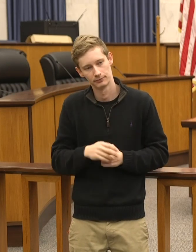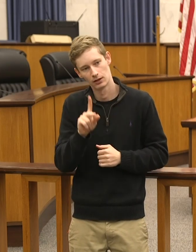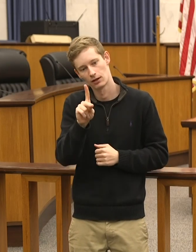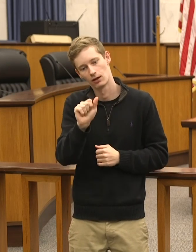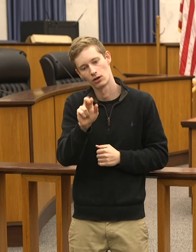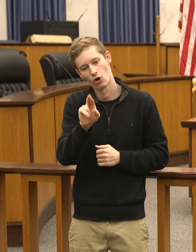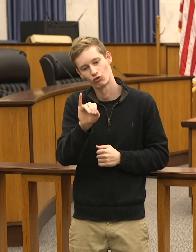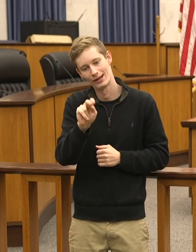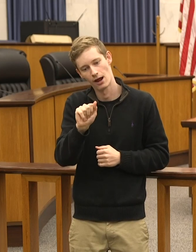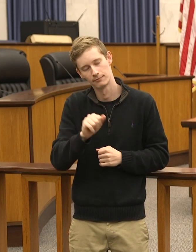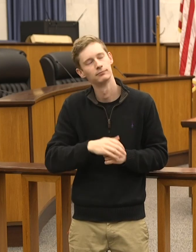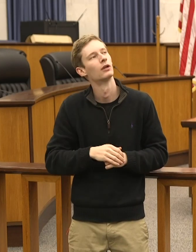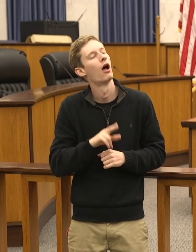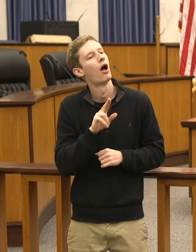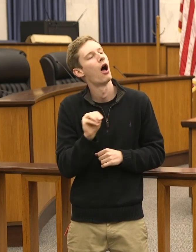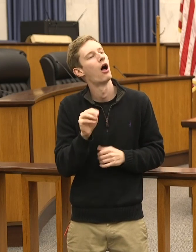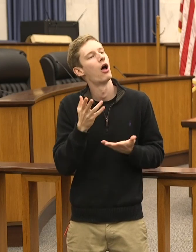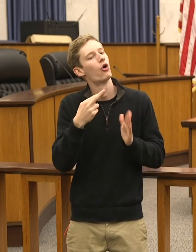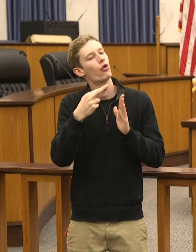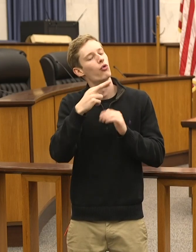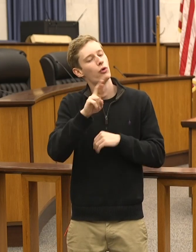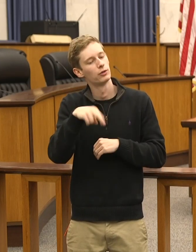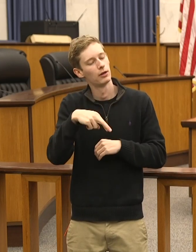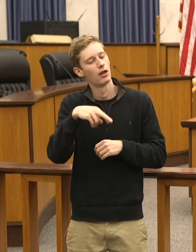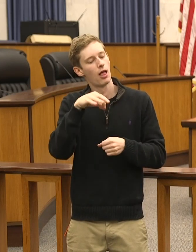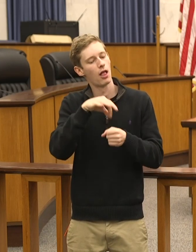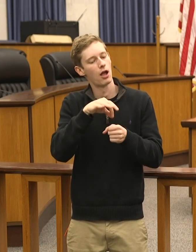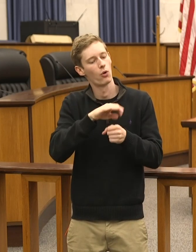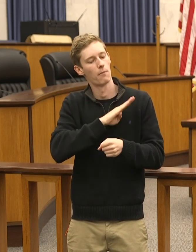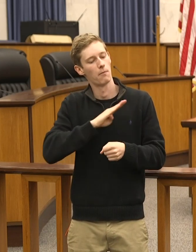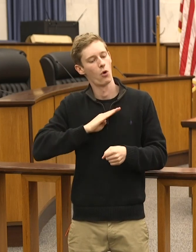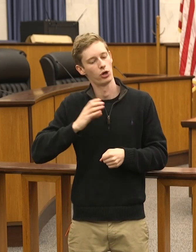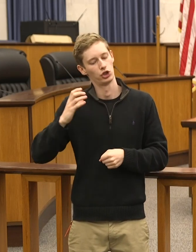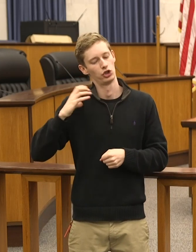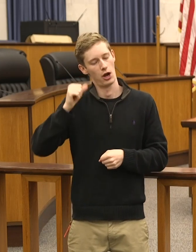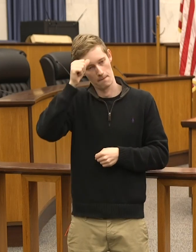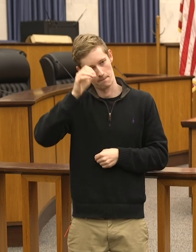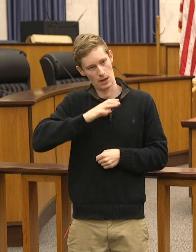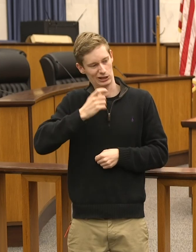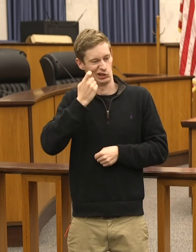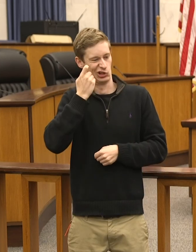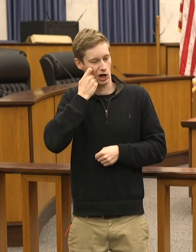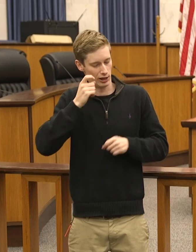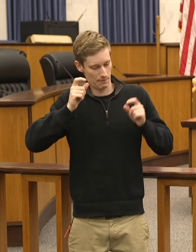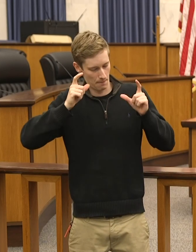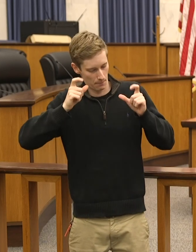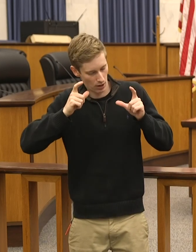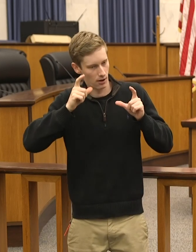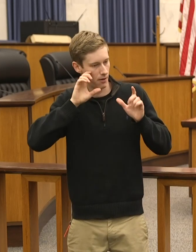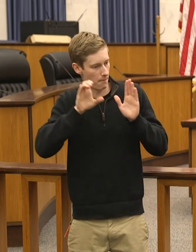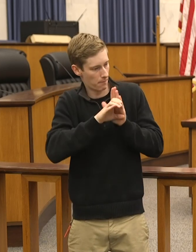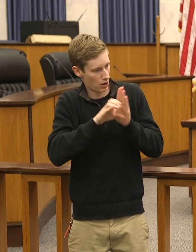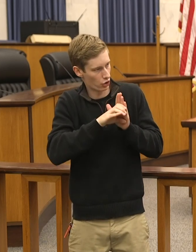The Richmond Electoral Board chairman actually just released a picture of numbers from the